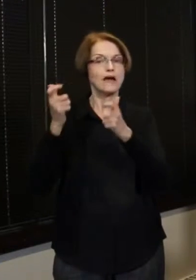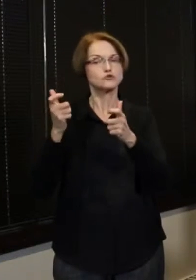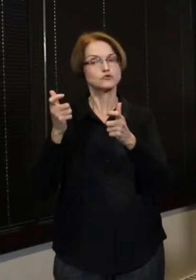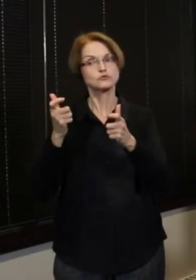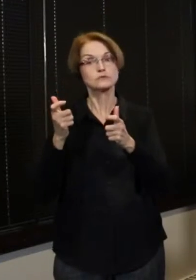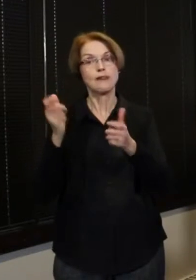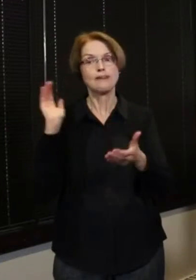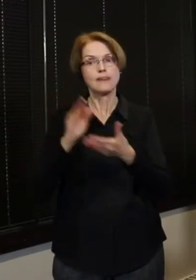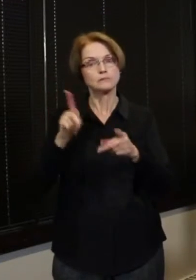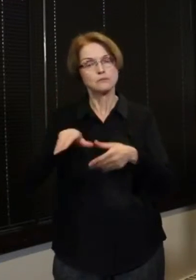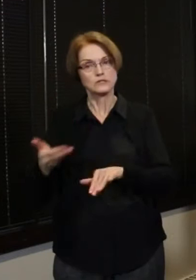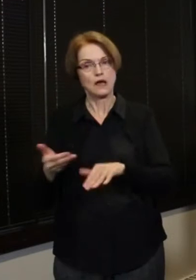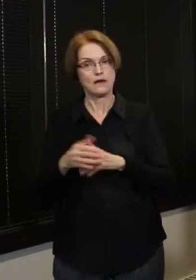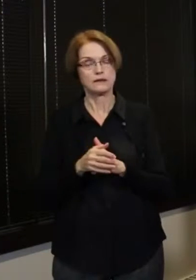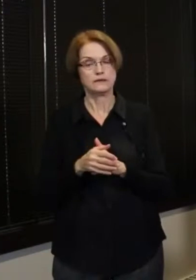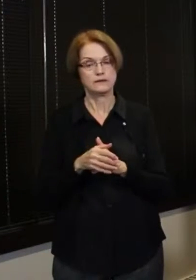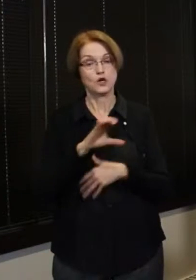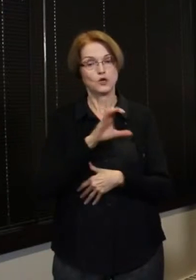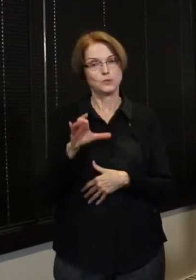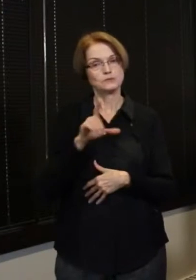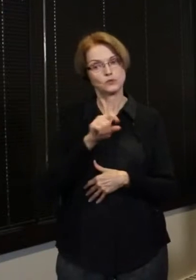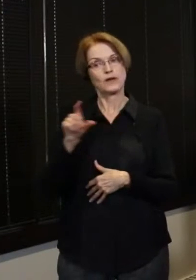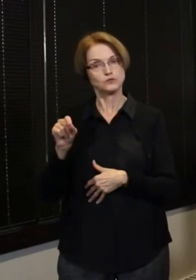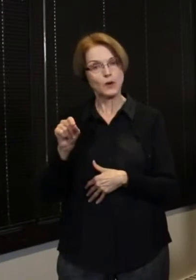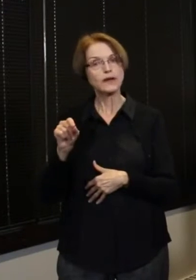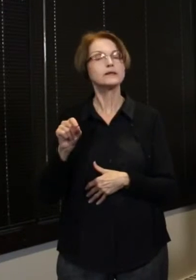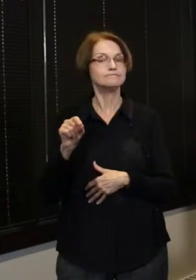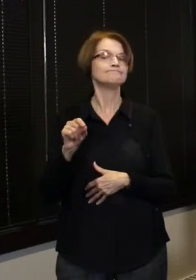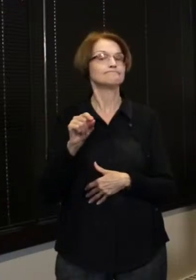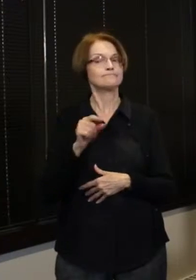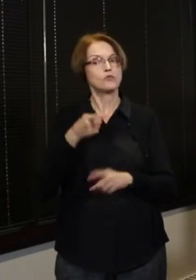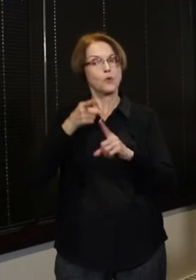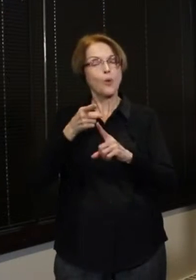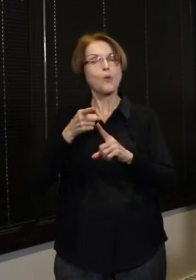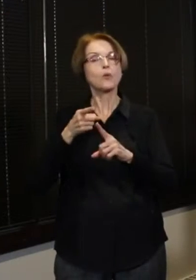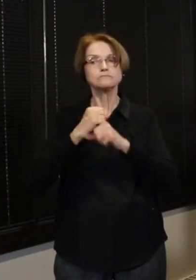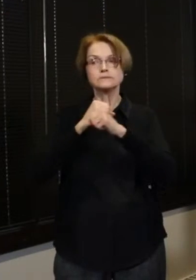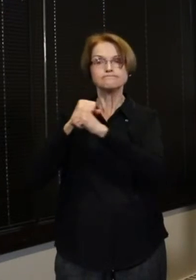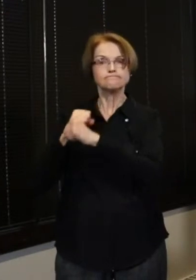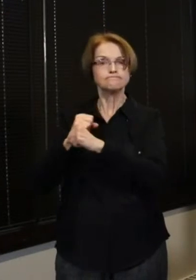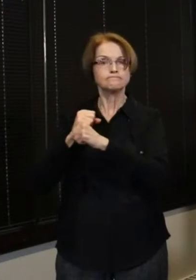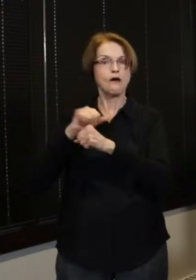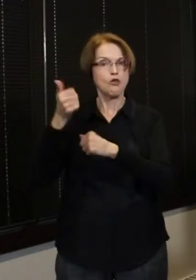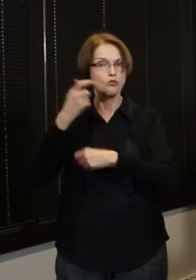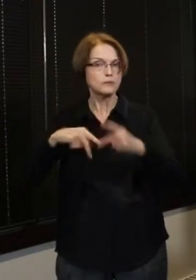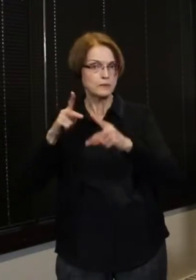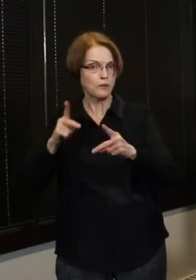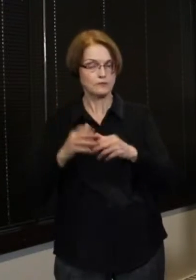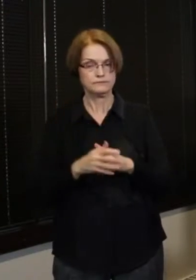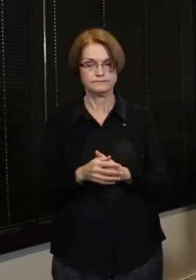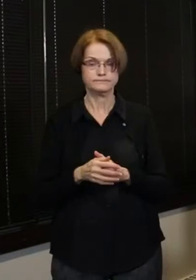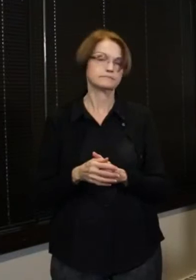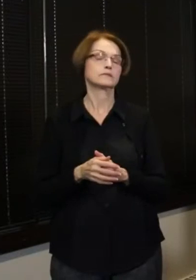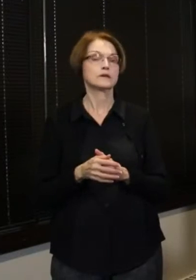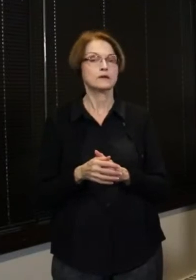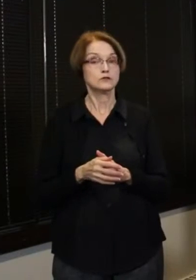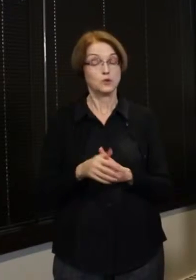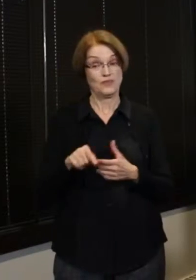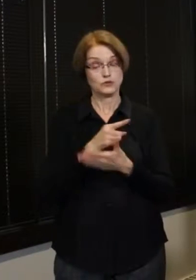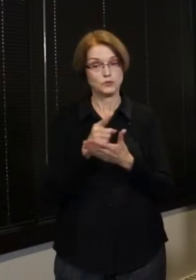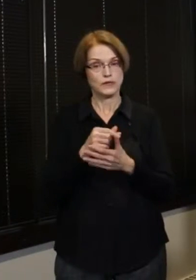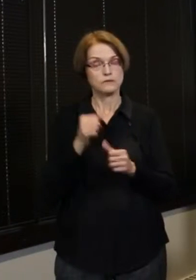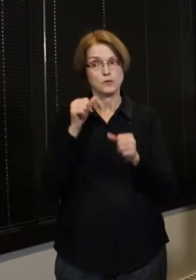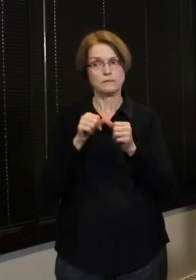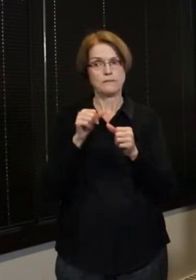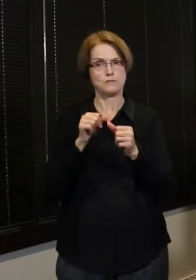make Christmas 2020 a little easier for others. So this week, please remember those who have lost friends